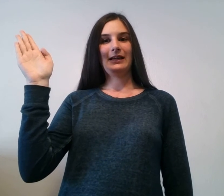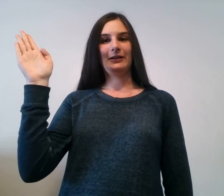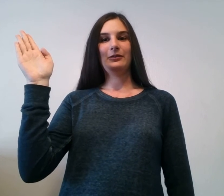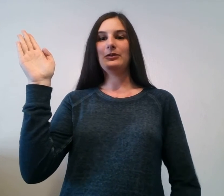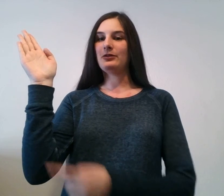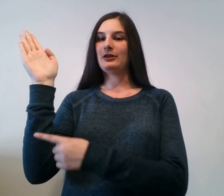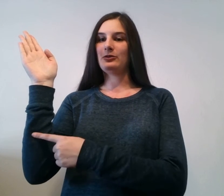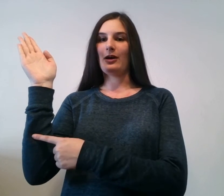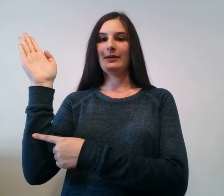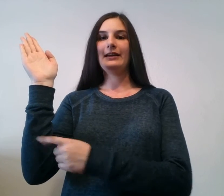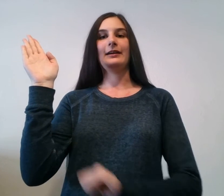Hello, using your dominant hand.